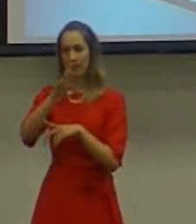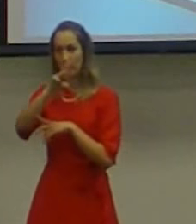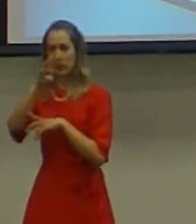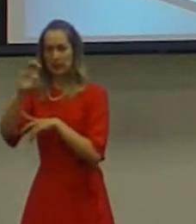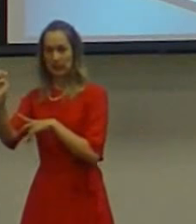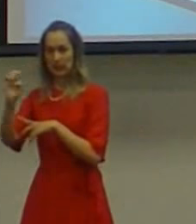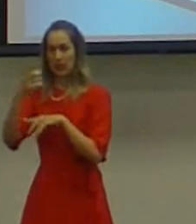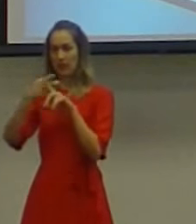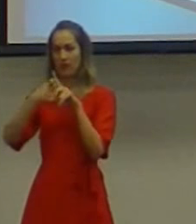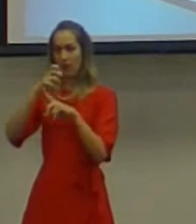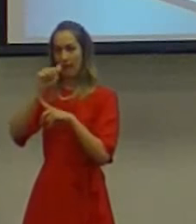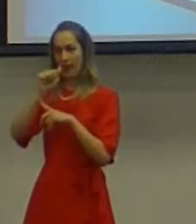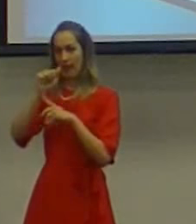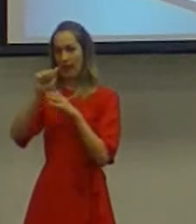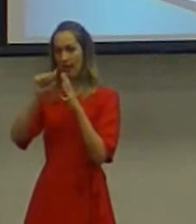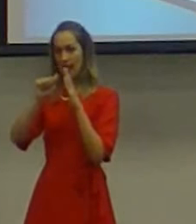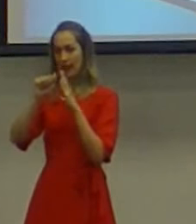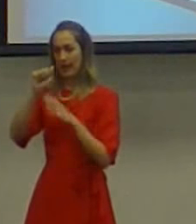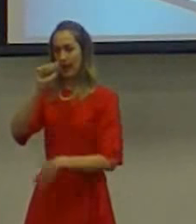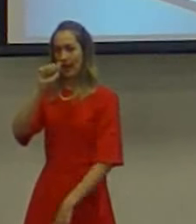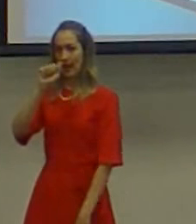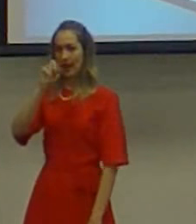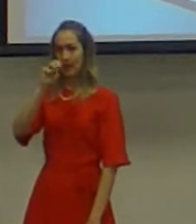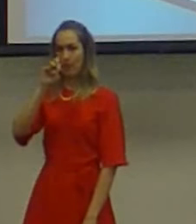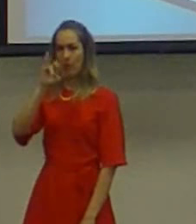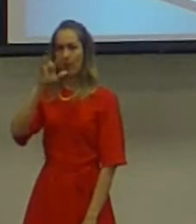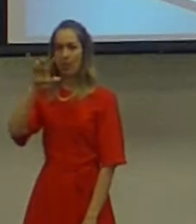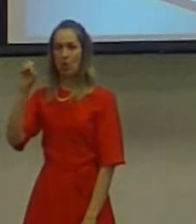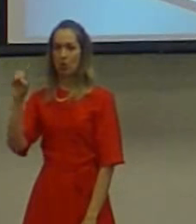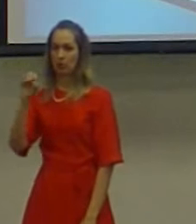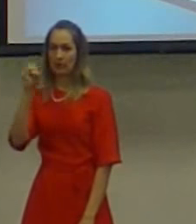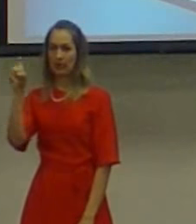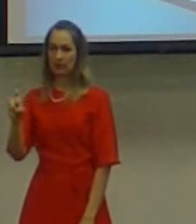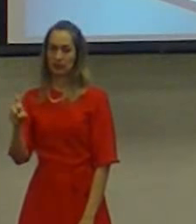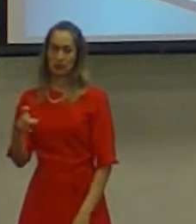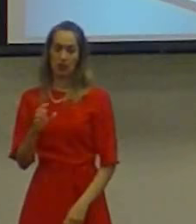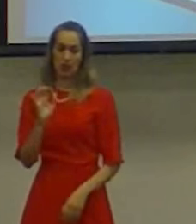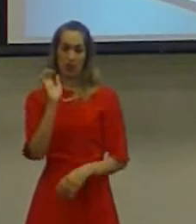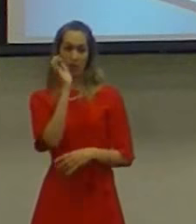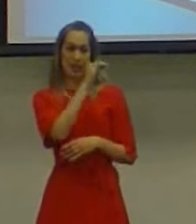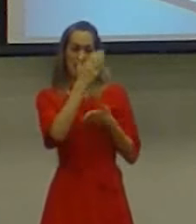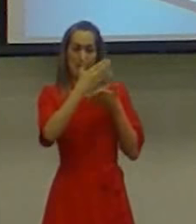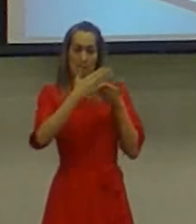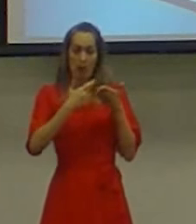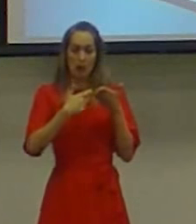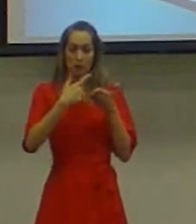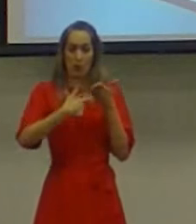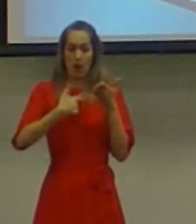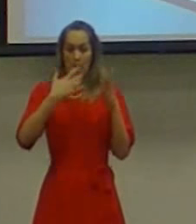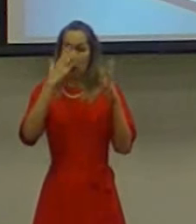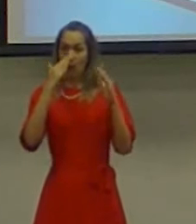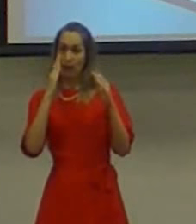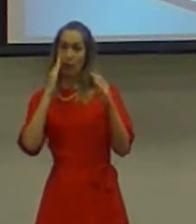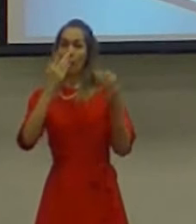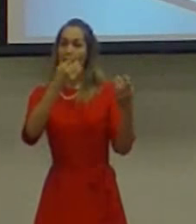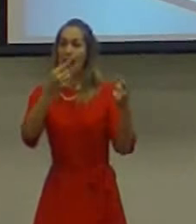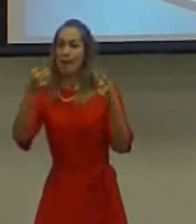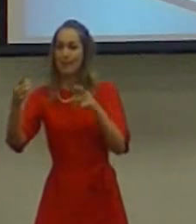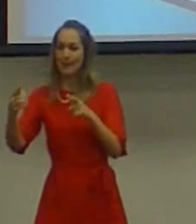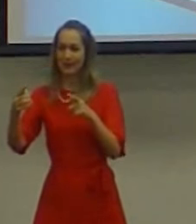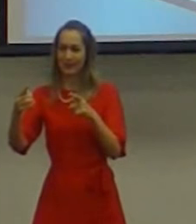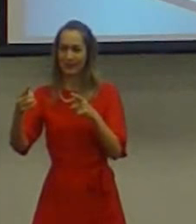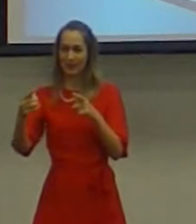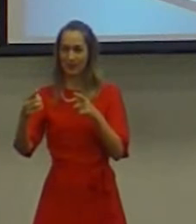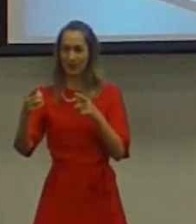And so we're excited to see these young ladies coming. And again, that's part of what I'm hoping that happens with DiscipleTrips, is that people take the next step